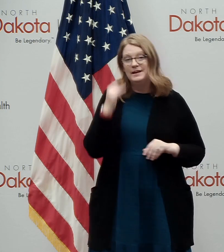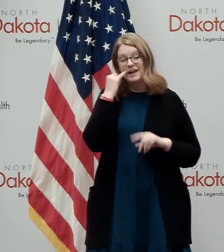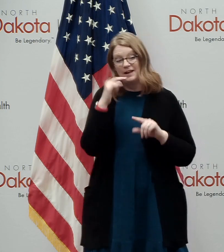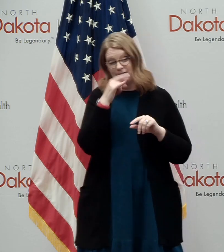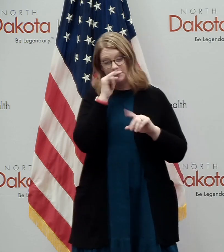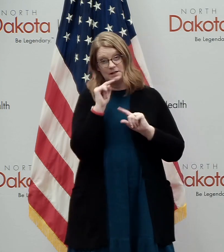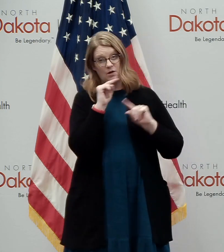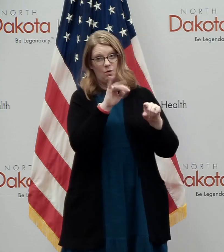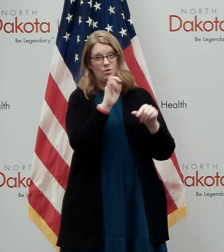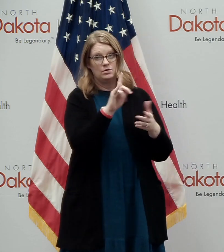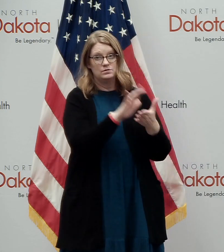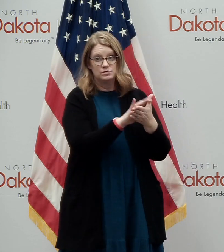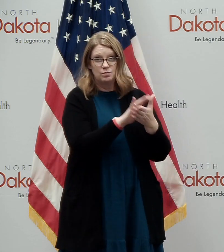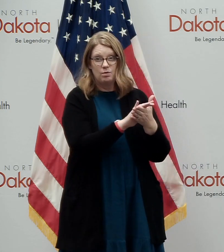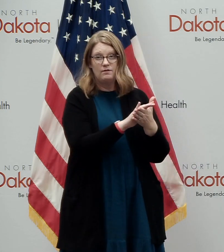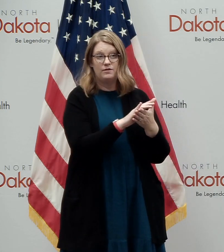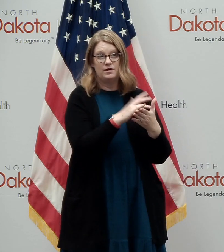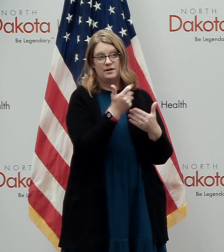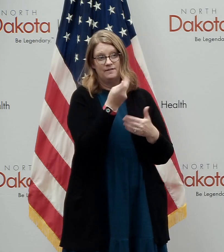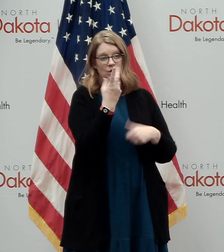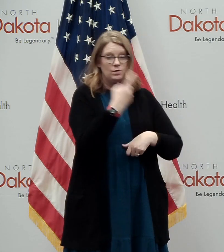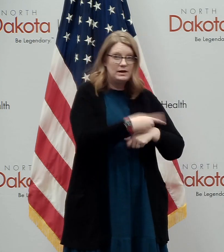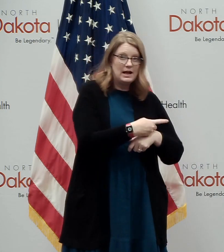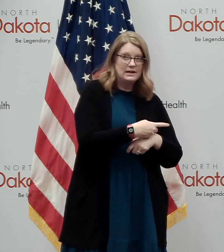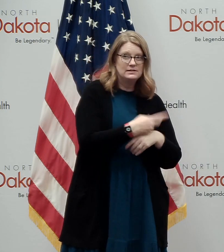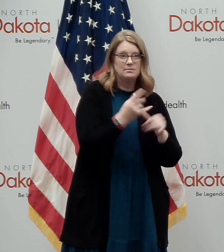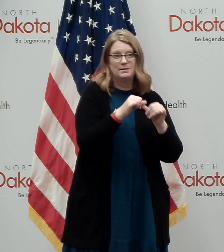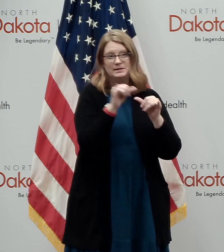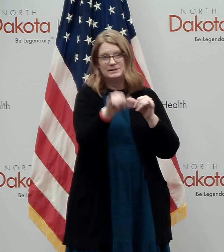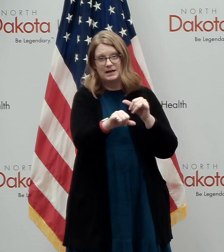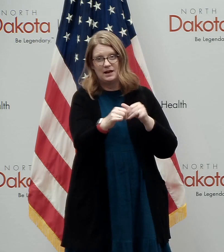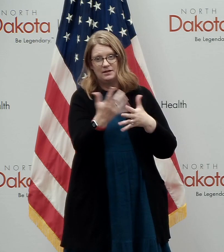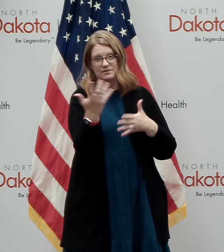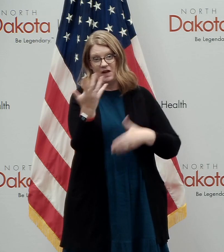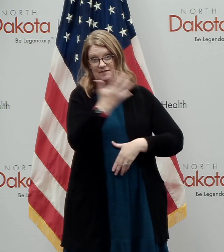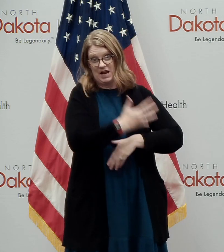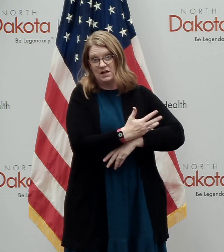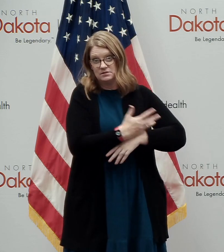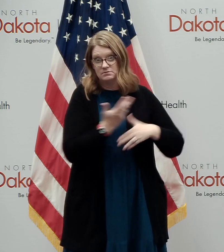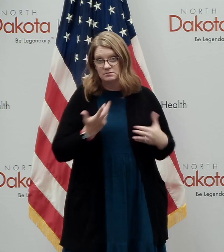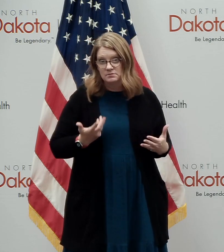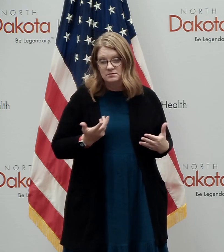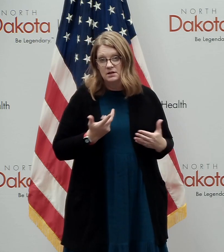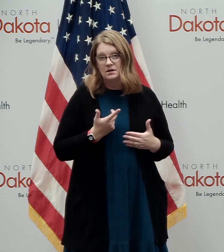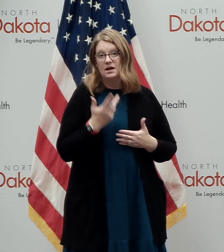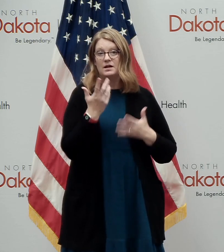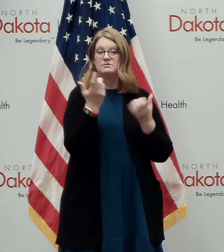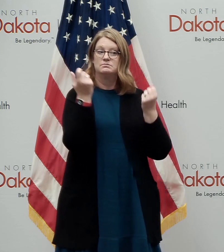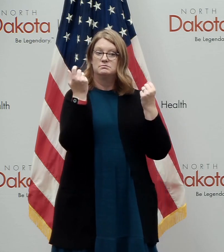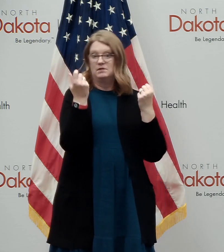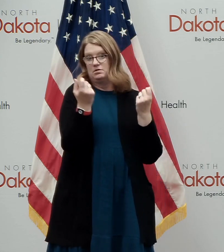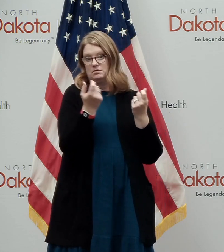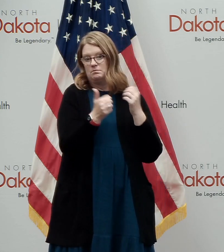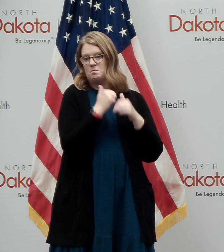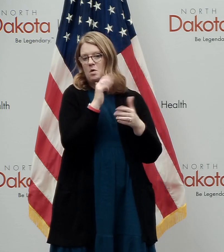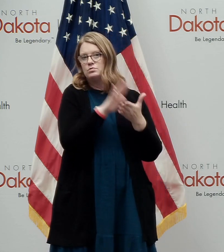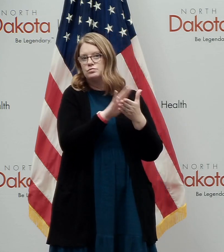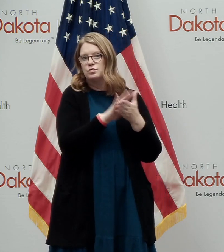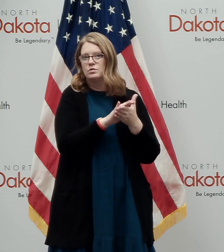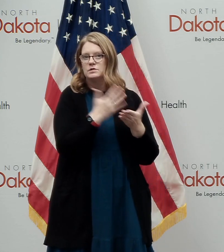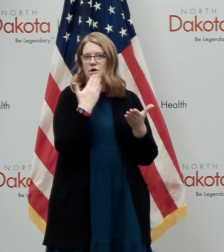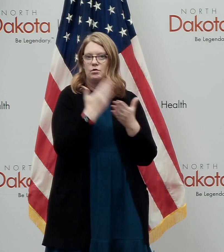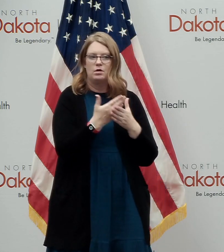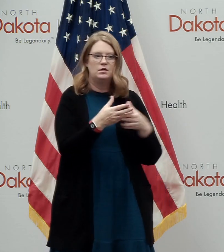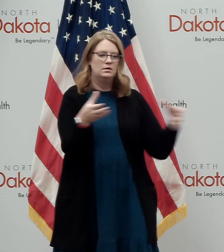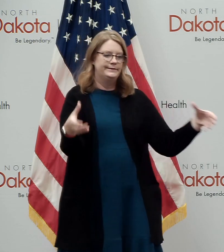days a week, then maybe they should be in school for 5 days a week and just stay cohorted. The schools are, in many cases, doing a great job of not mixing